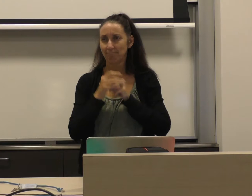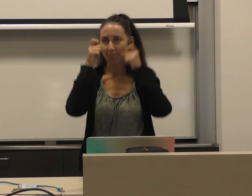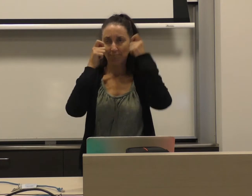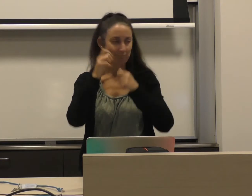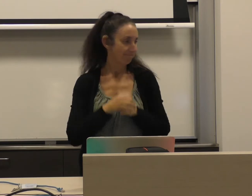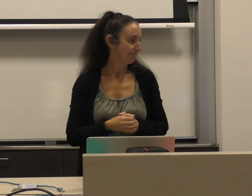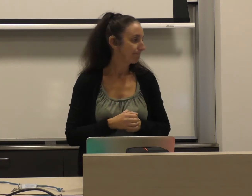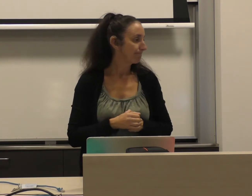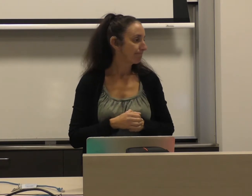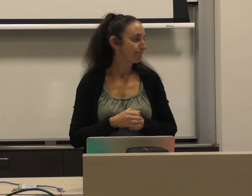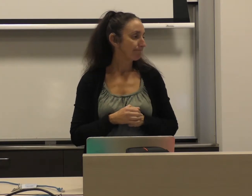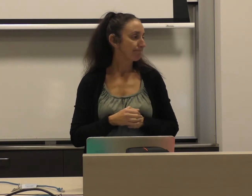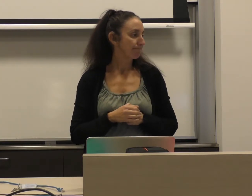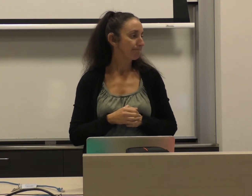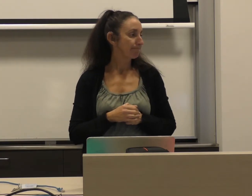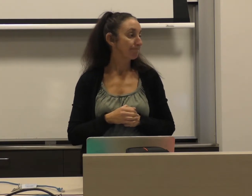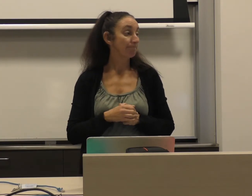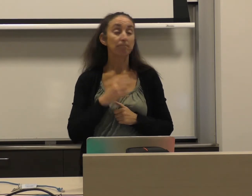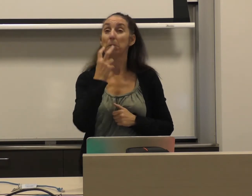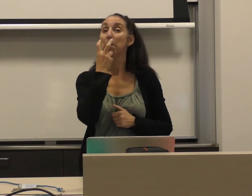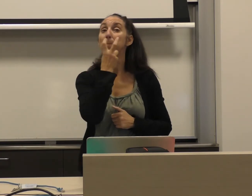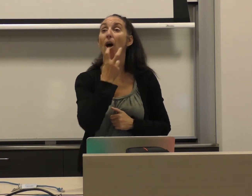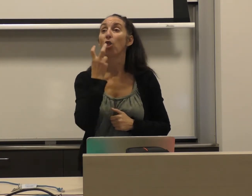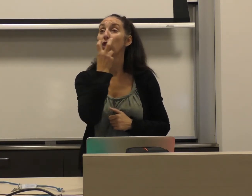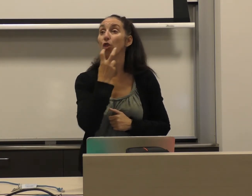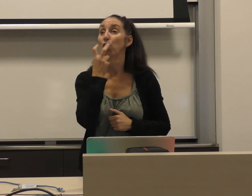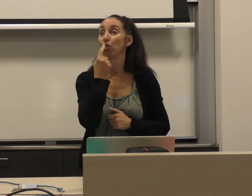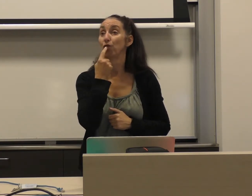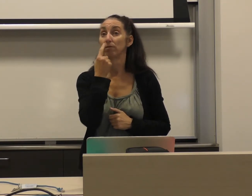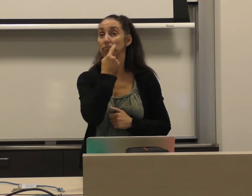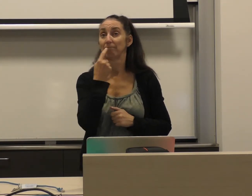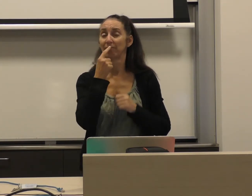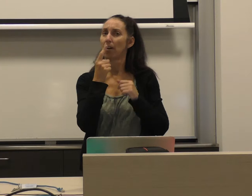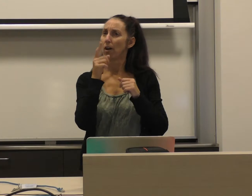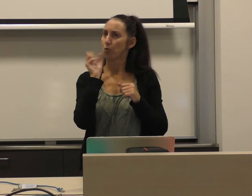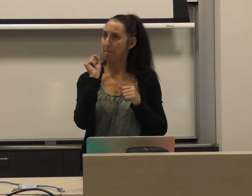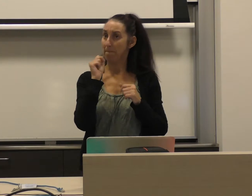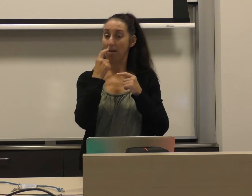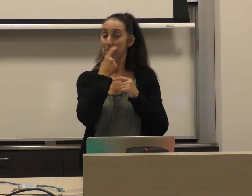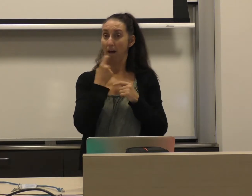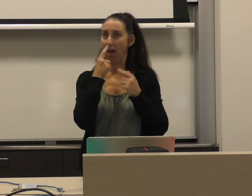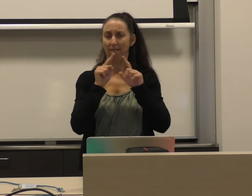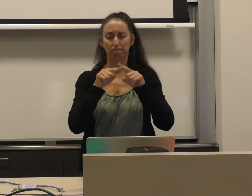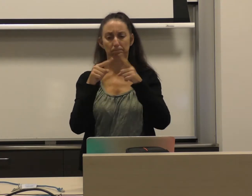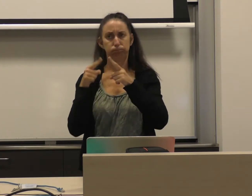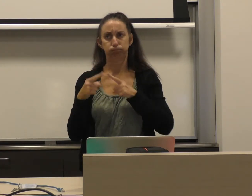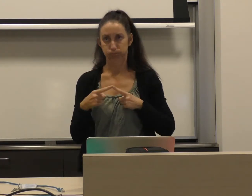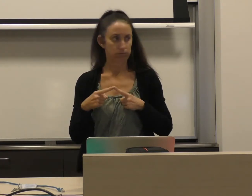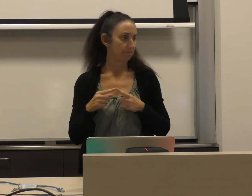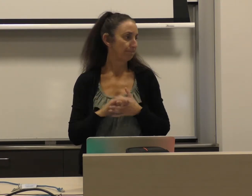use facial expressions and non-manual features in real language, it's very interesting. Mouth and lip patterns. There are a